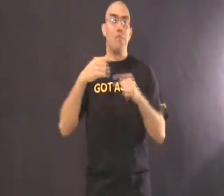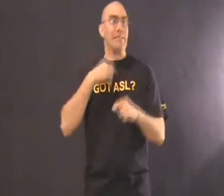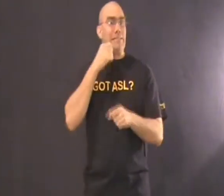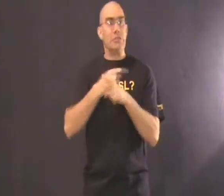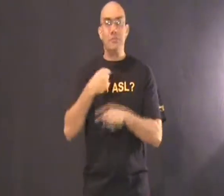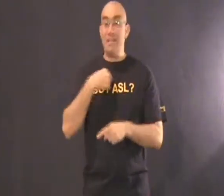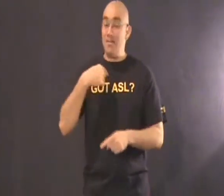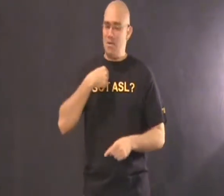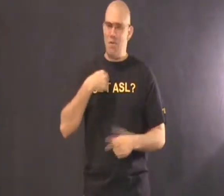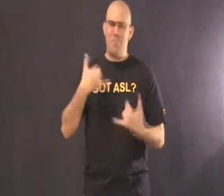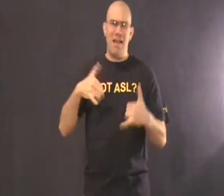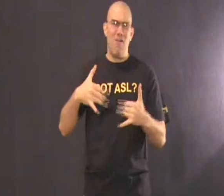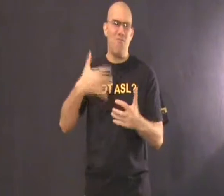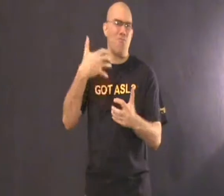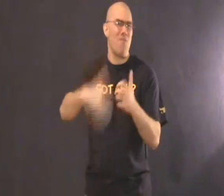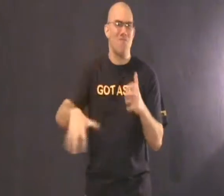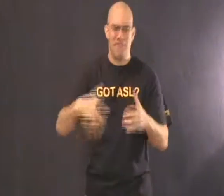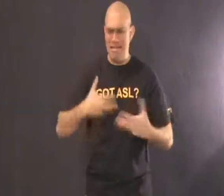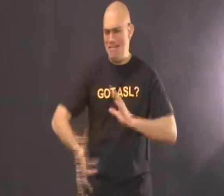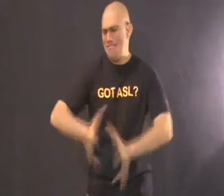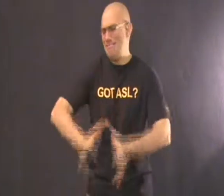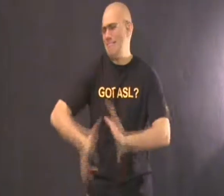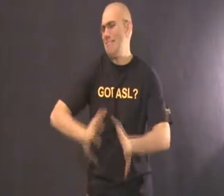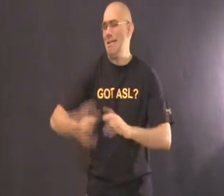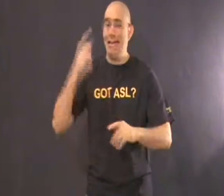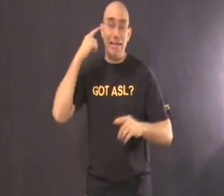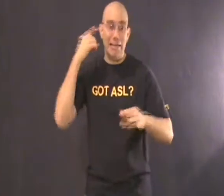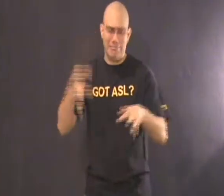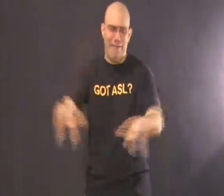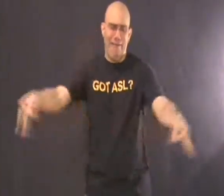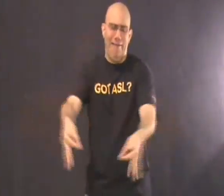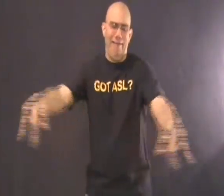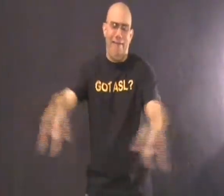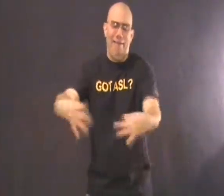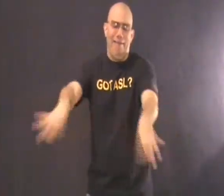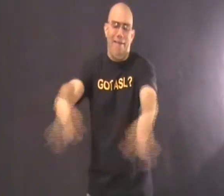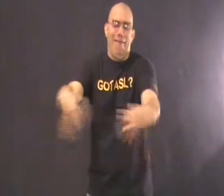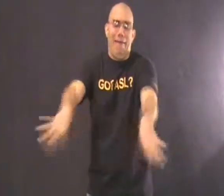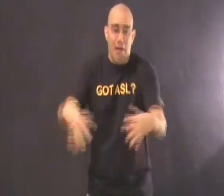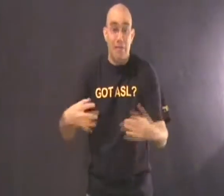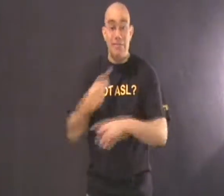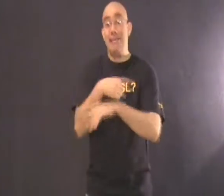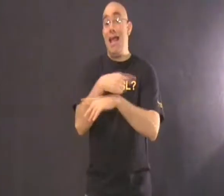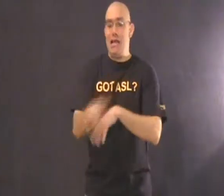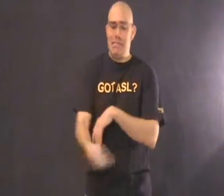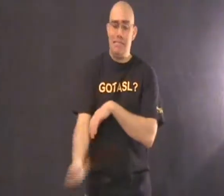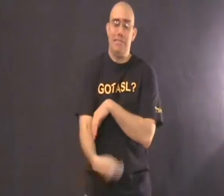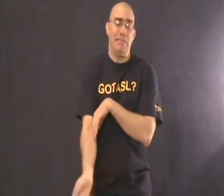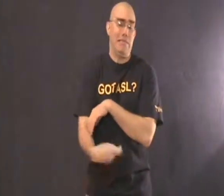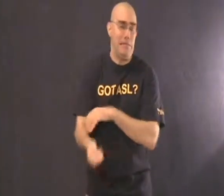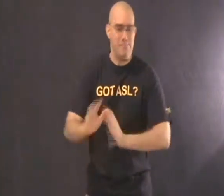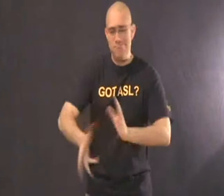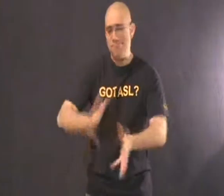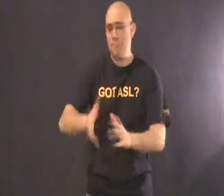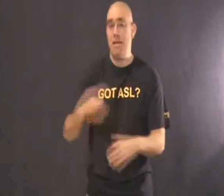was safe. It would never hurt me and my sister. And we would rough this cat up. We'd mess with its ears, pull its